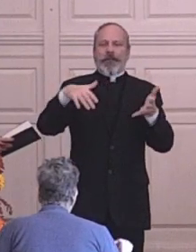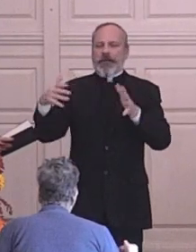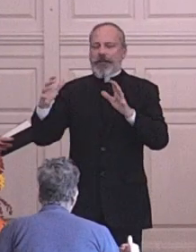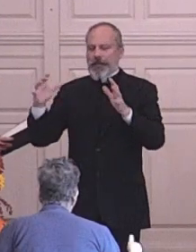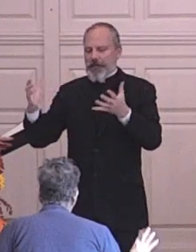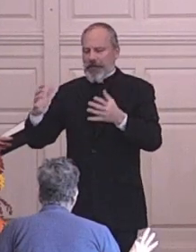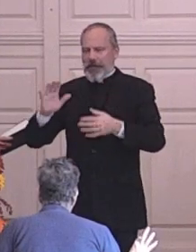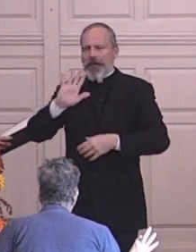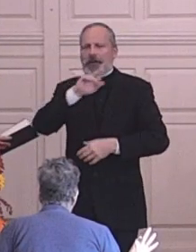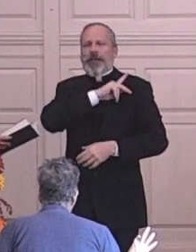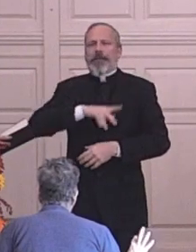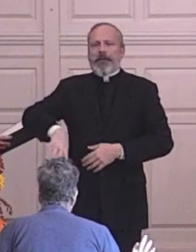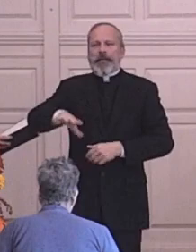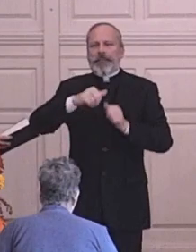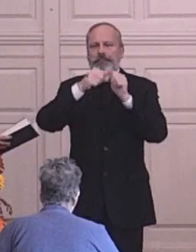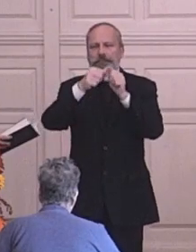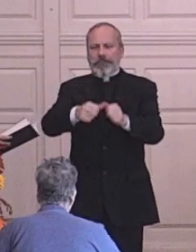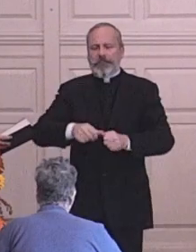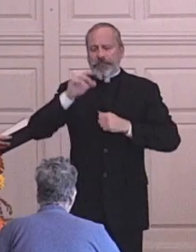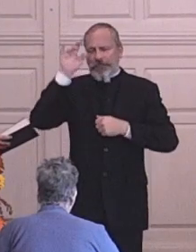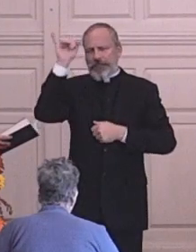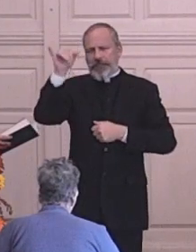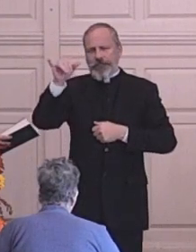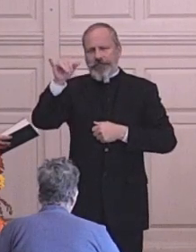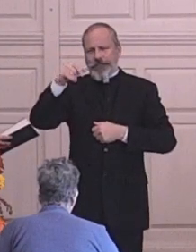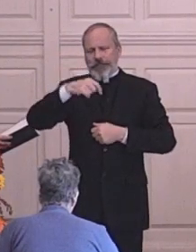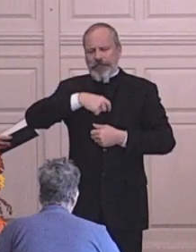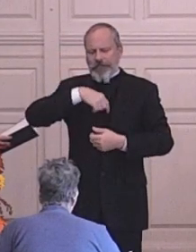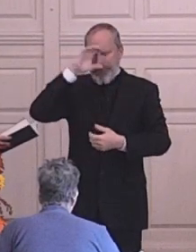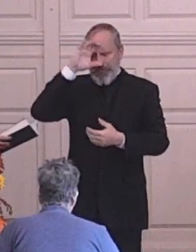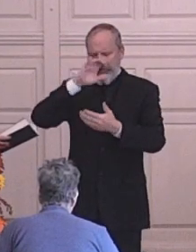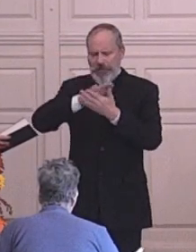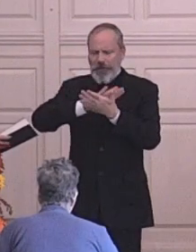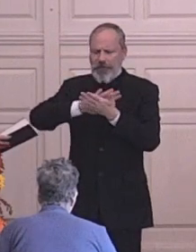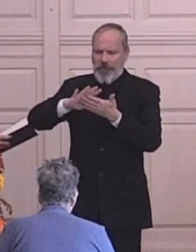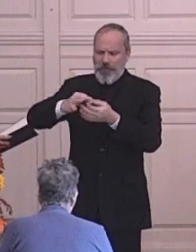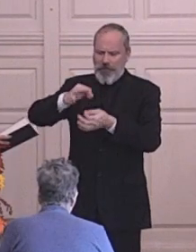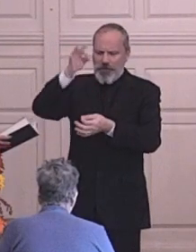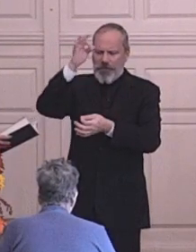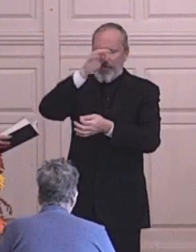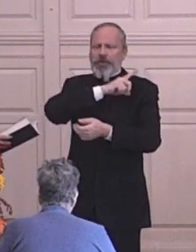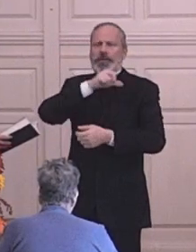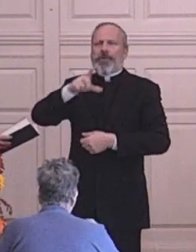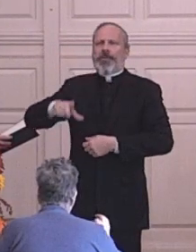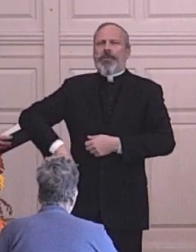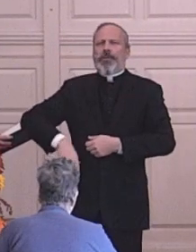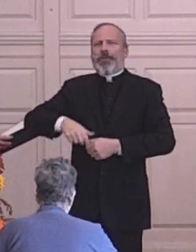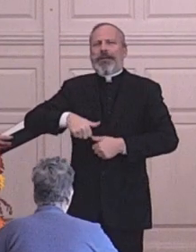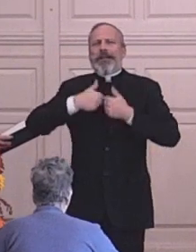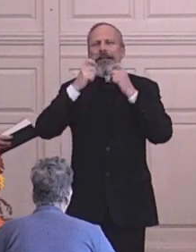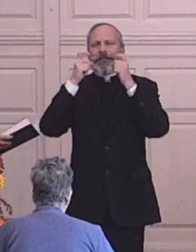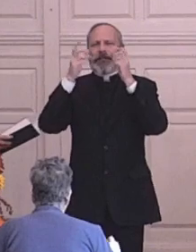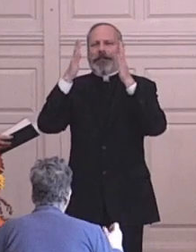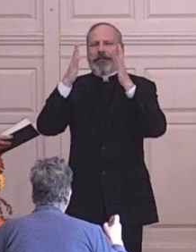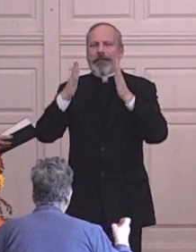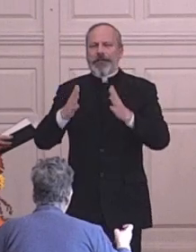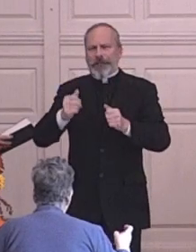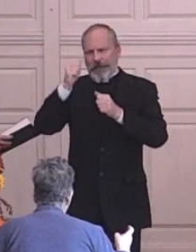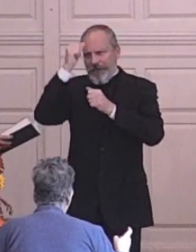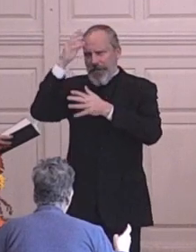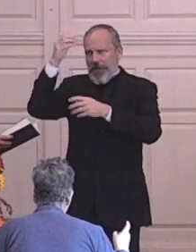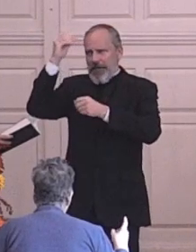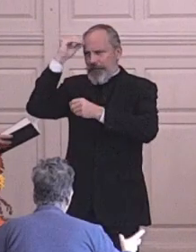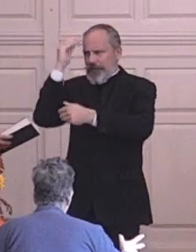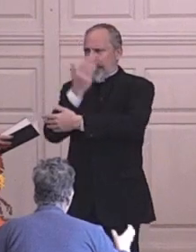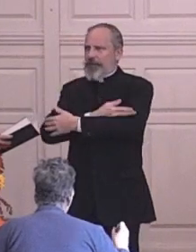living and the dead, and his kingdom will have no end. I believe in the Holy Spirit, the Lord, the giver of